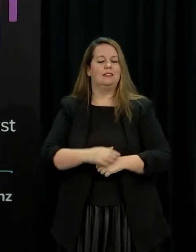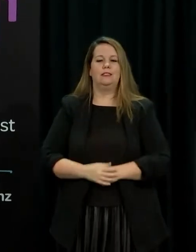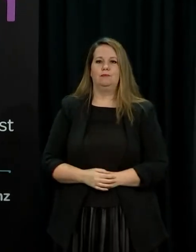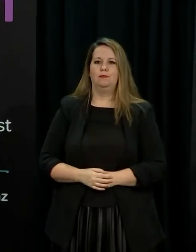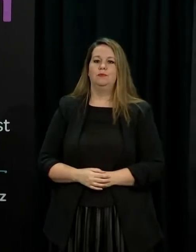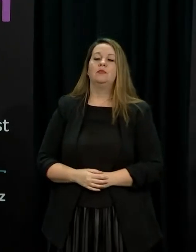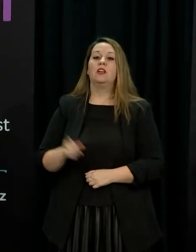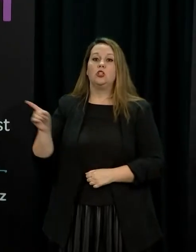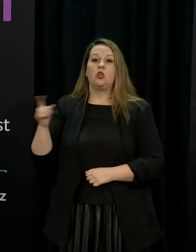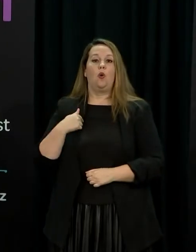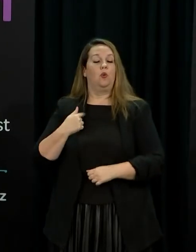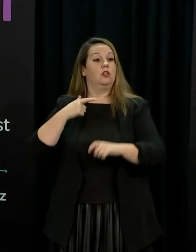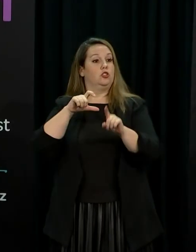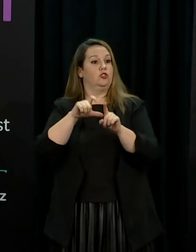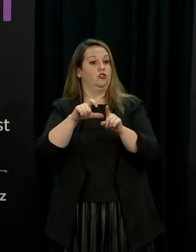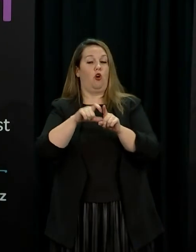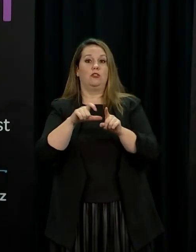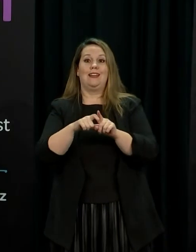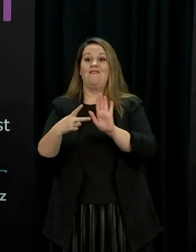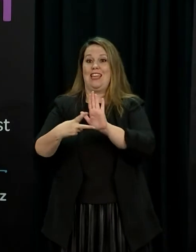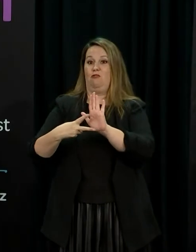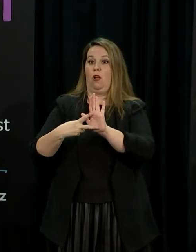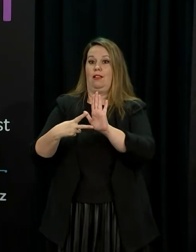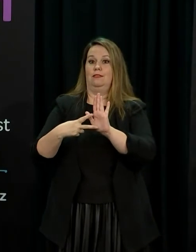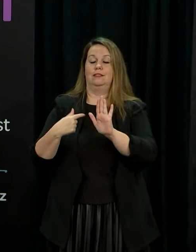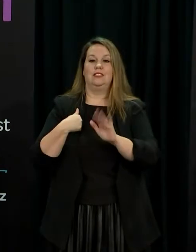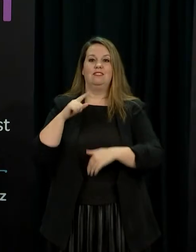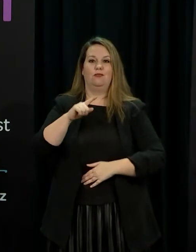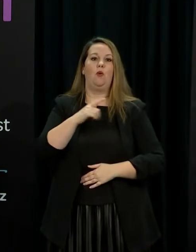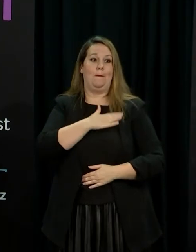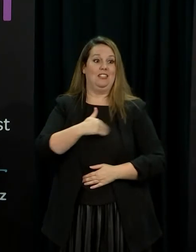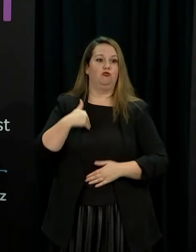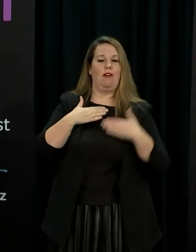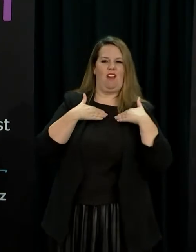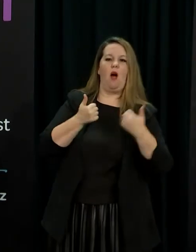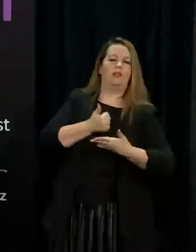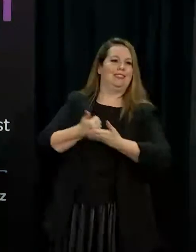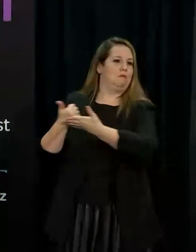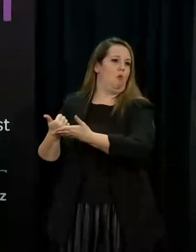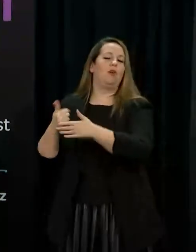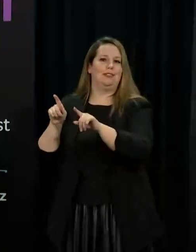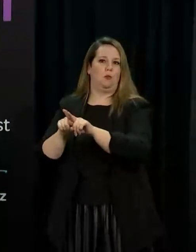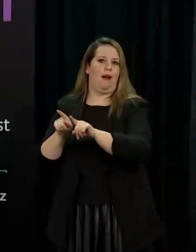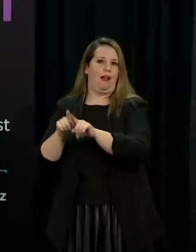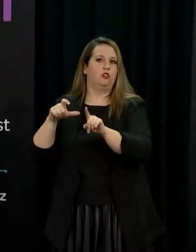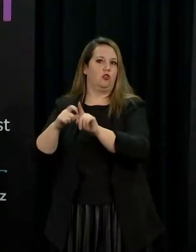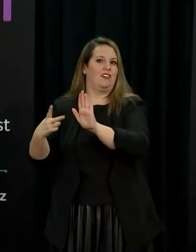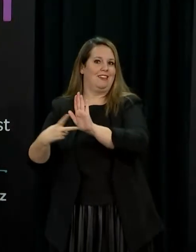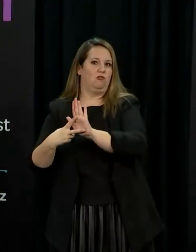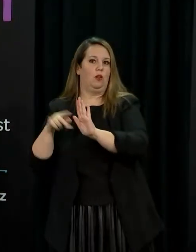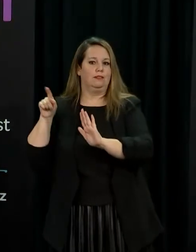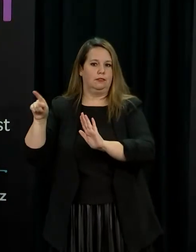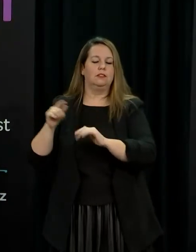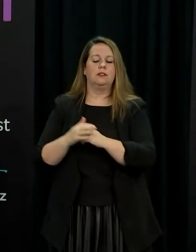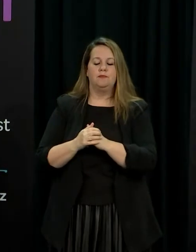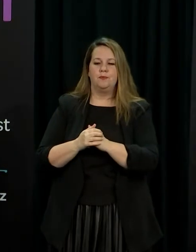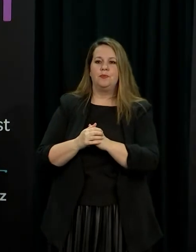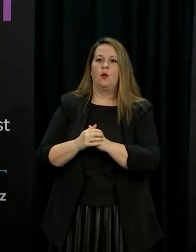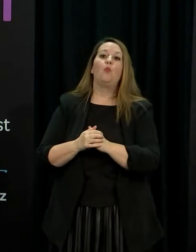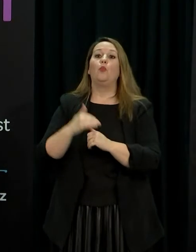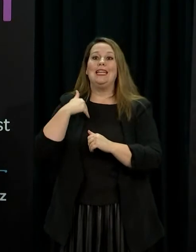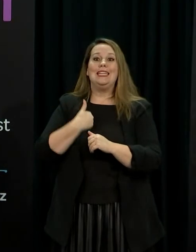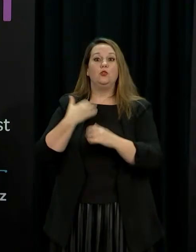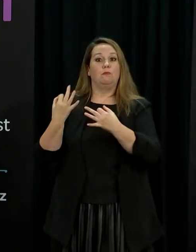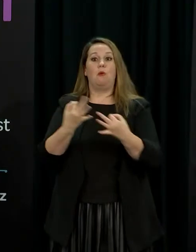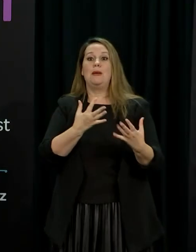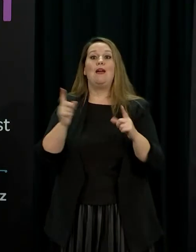is overseeing that particular work with a lot of support from the Ministry of Health, obviously, who are doing a lot of the legwork there. We have to be prepared